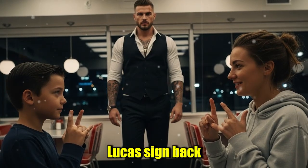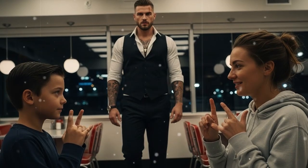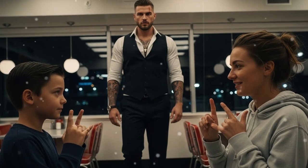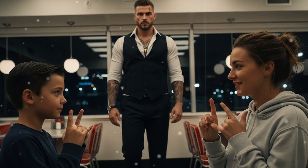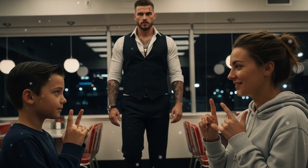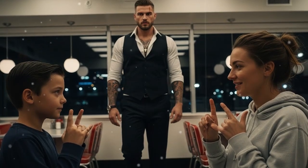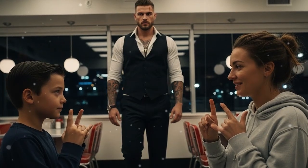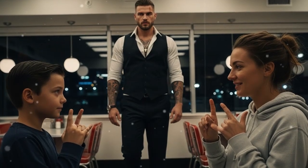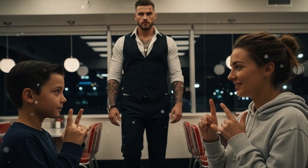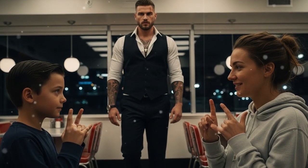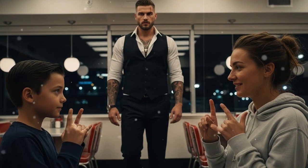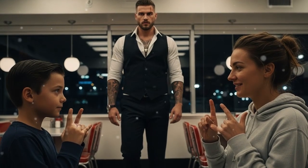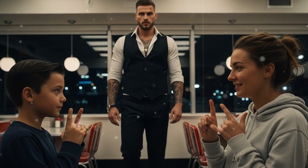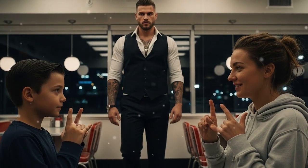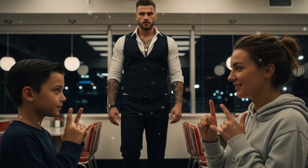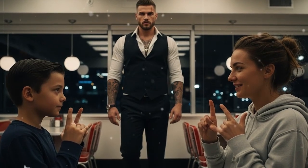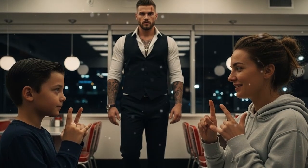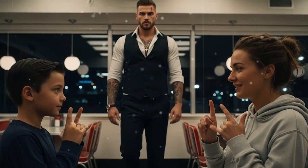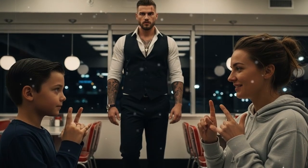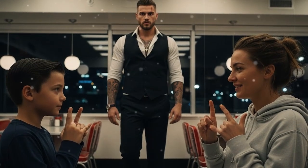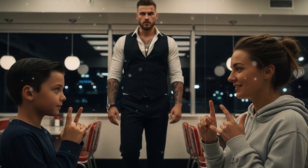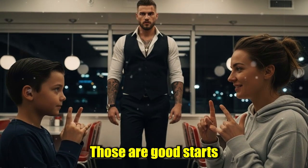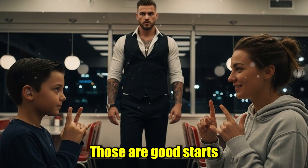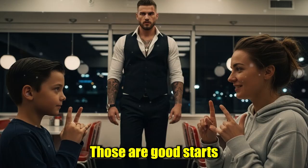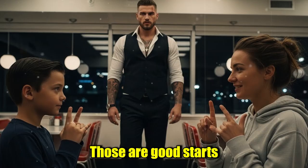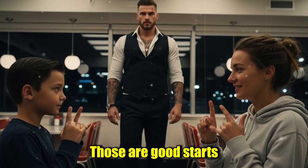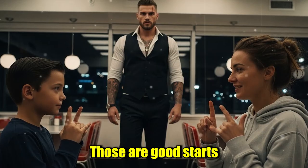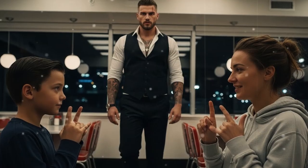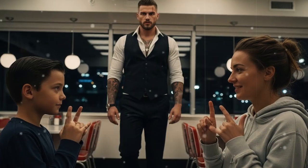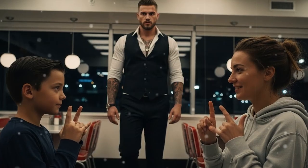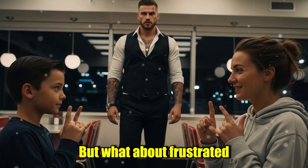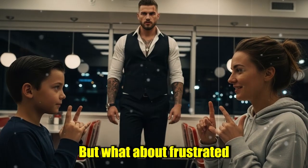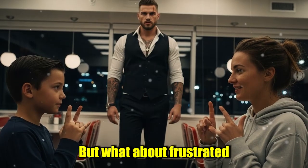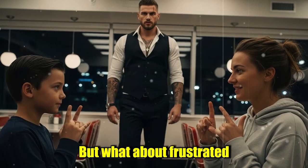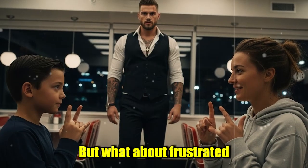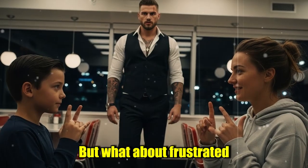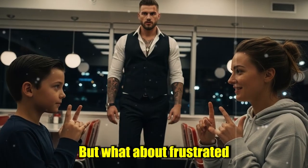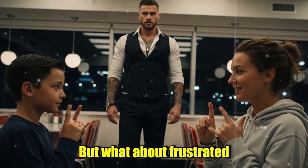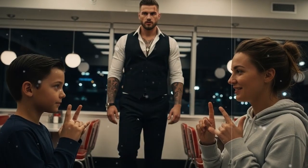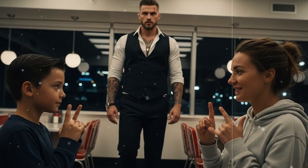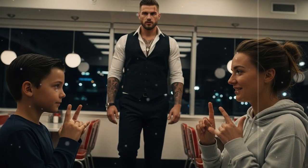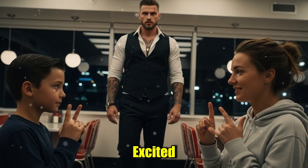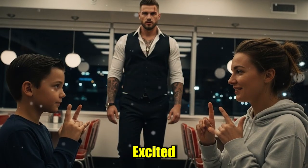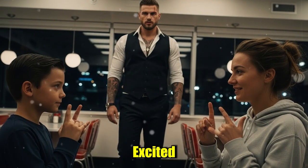back. "Happy. Sad. Scared. Those are good starts. But what about frustrated?